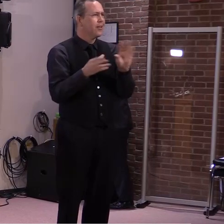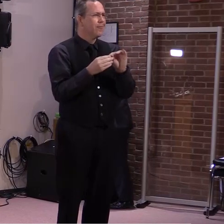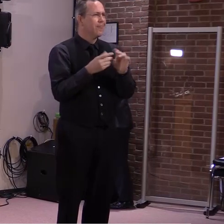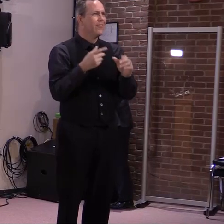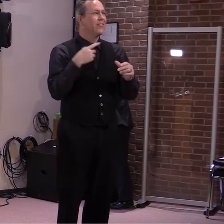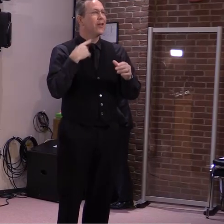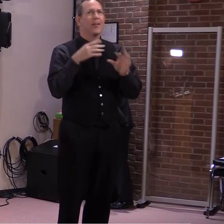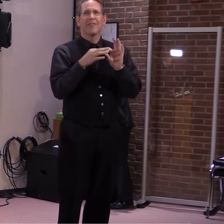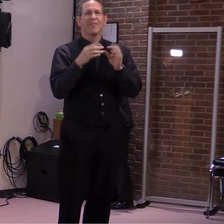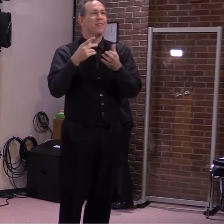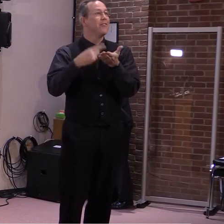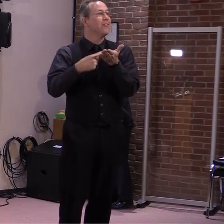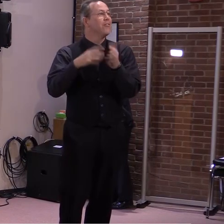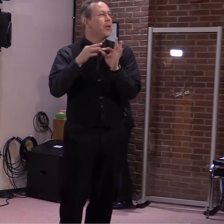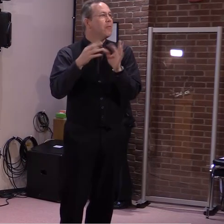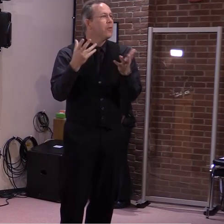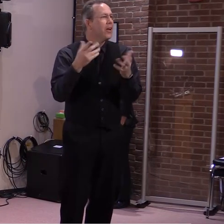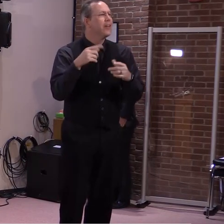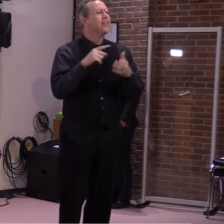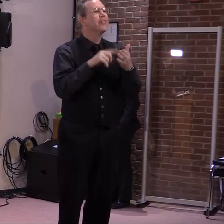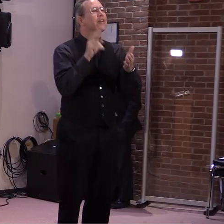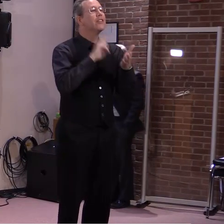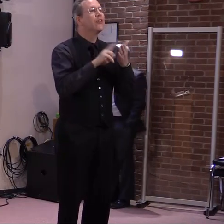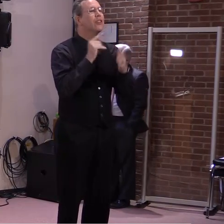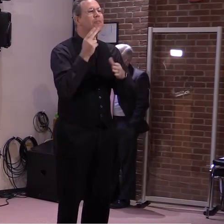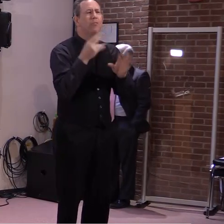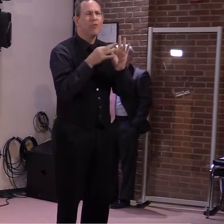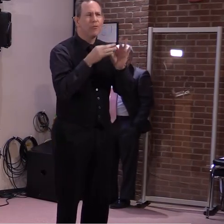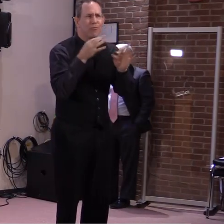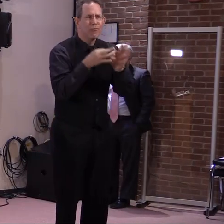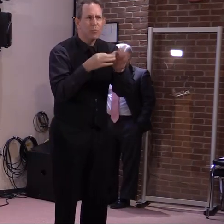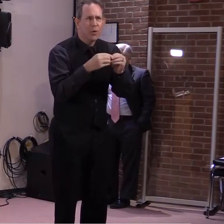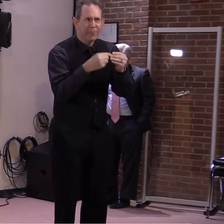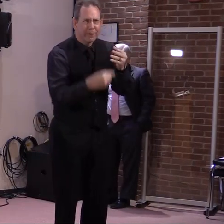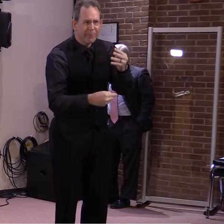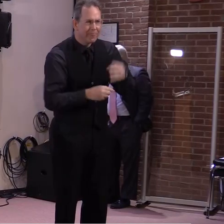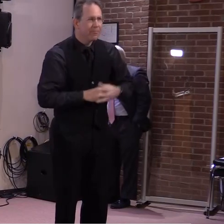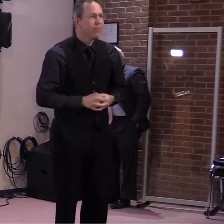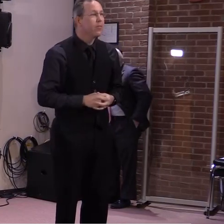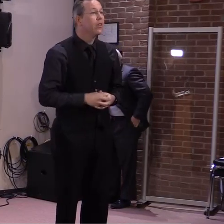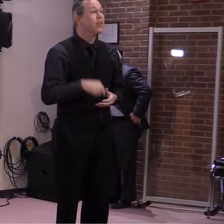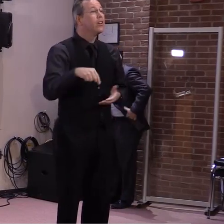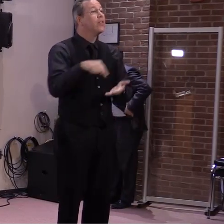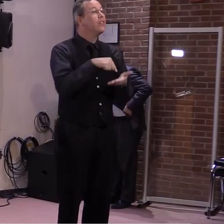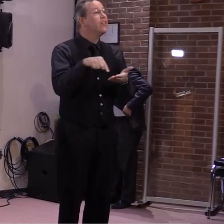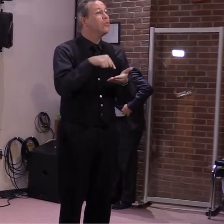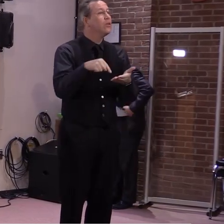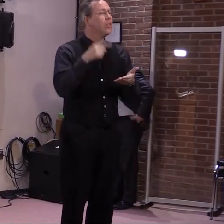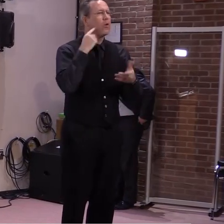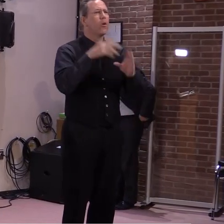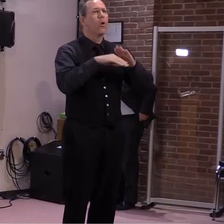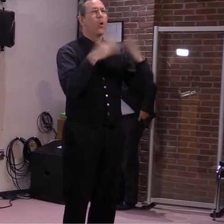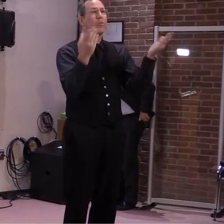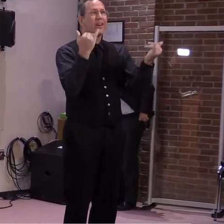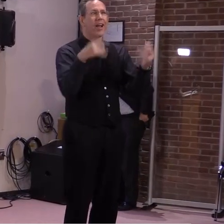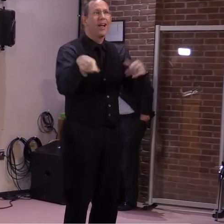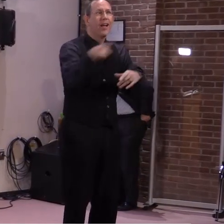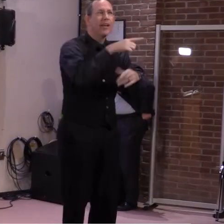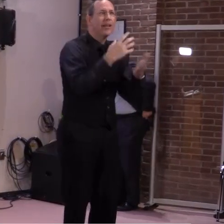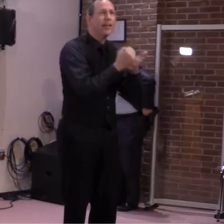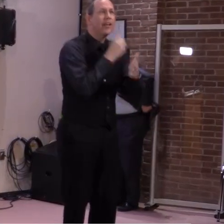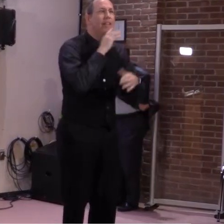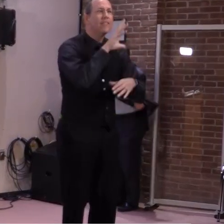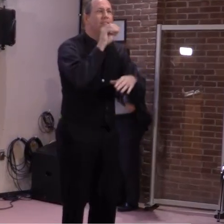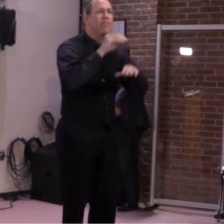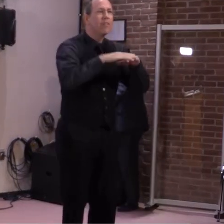Smith. As you know, this week we opened up vaccinations to all those over the age of 50, as well as members